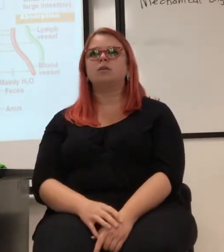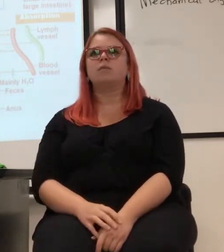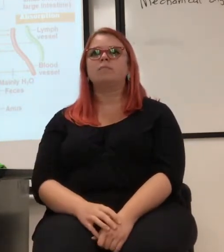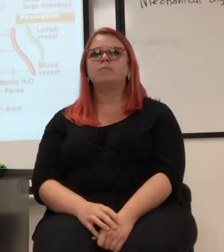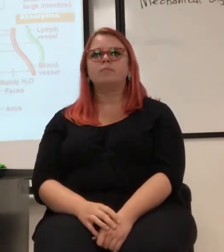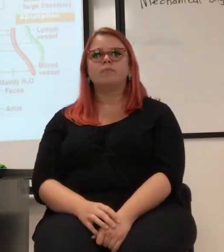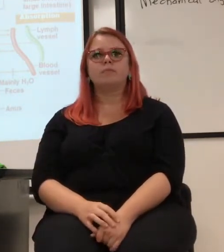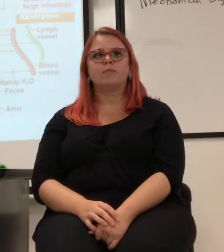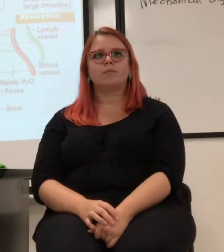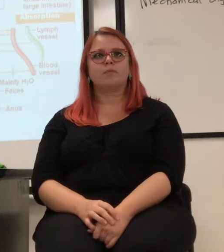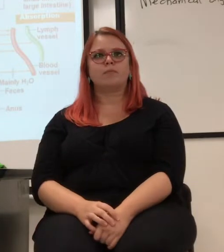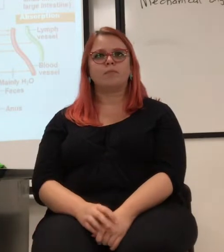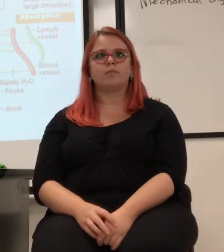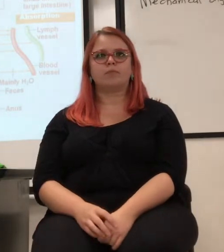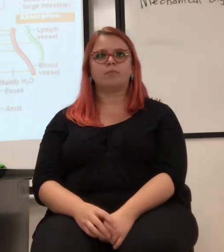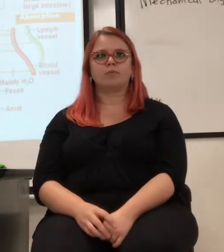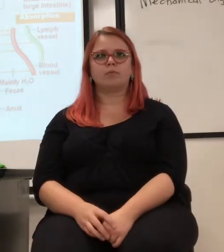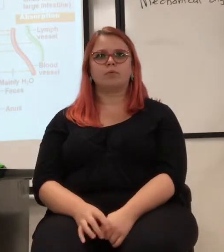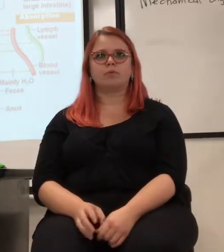anus.